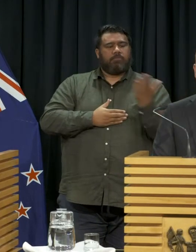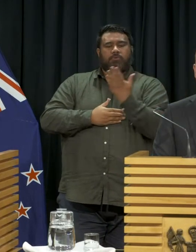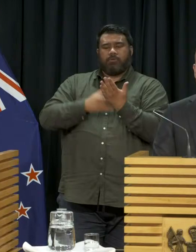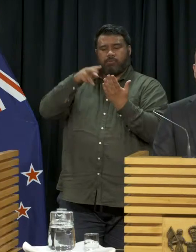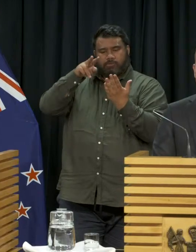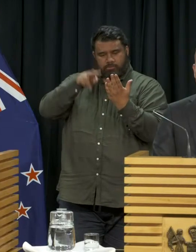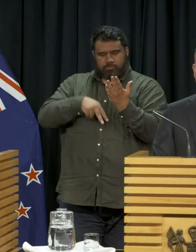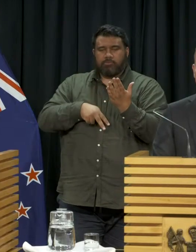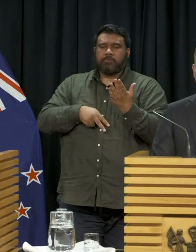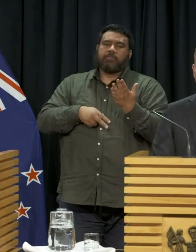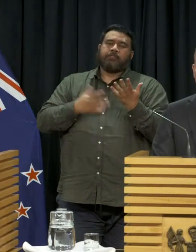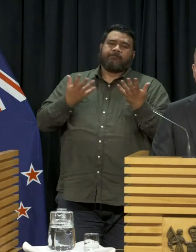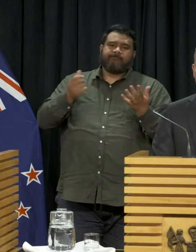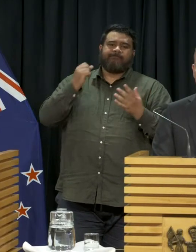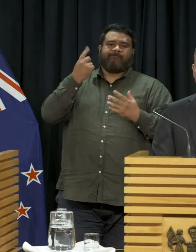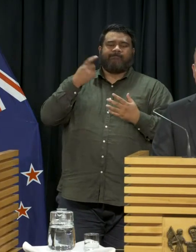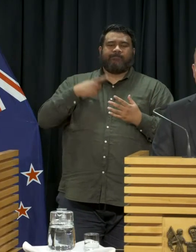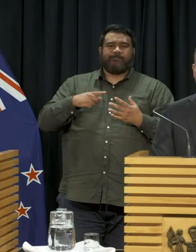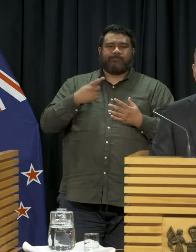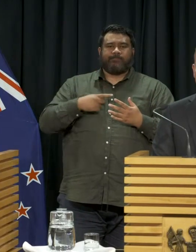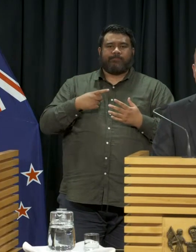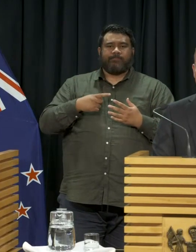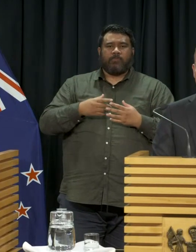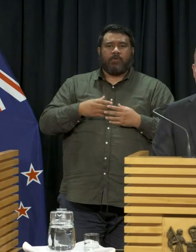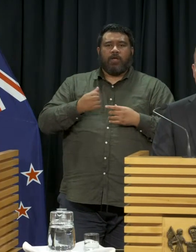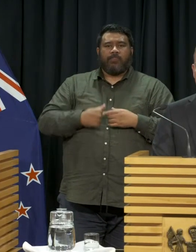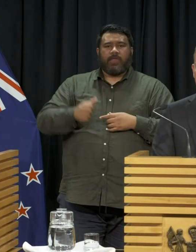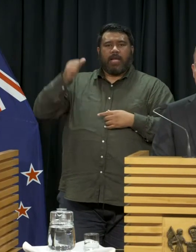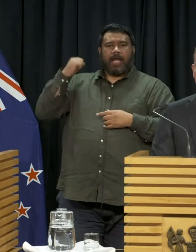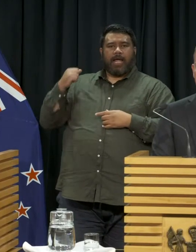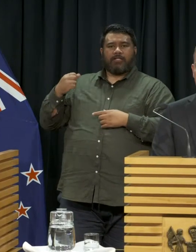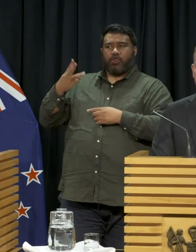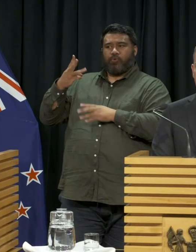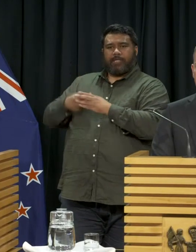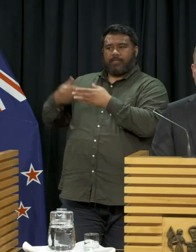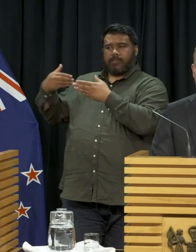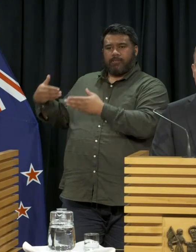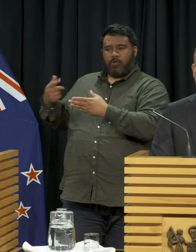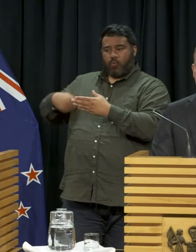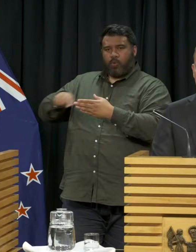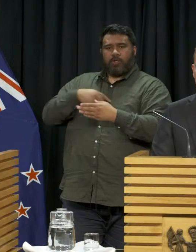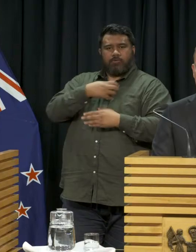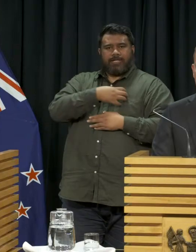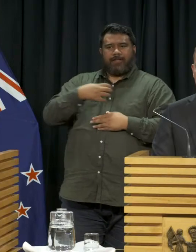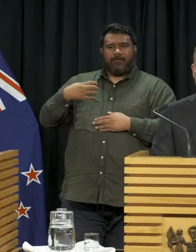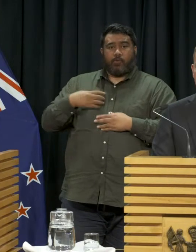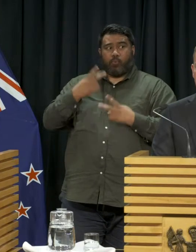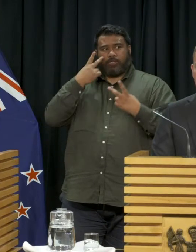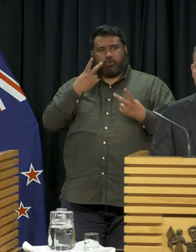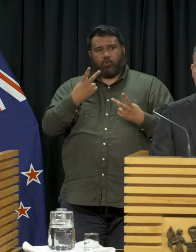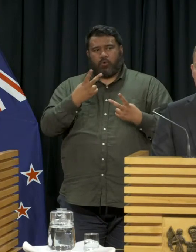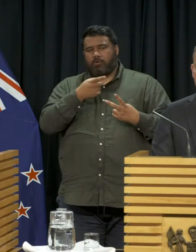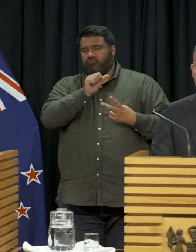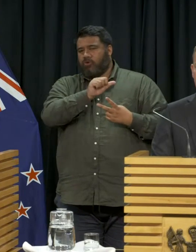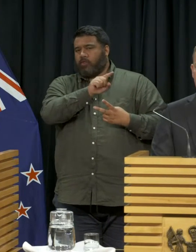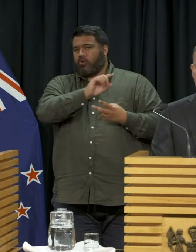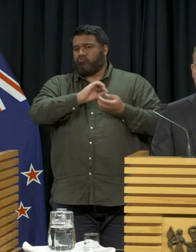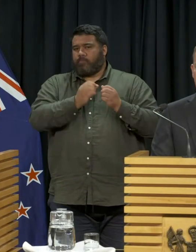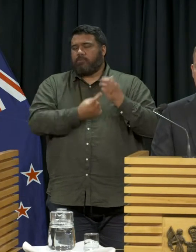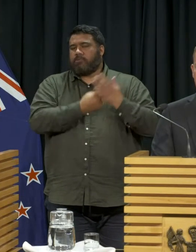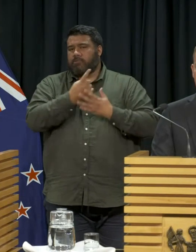fact, as a government in the last term, we saw some of those issues around how do we reduce the harm that's being